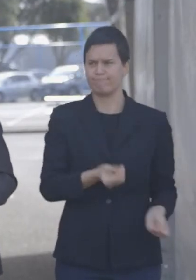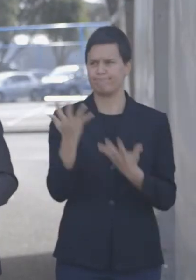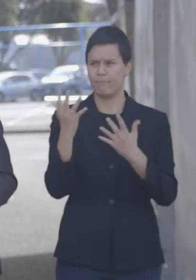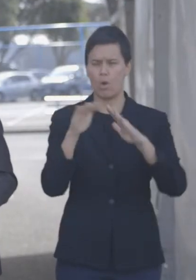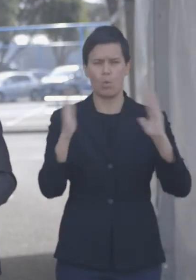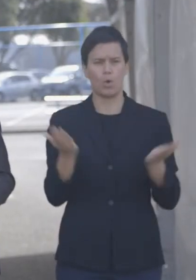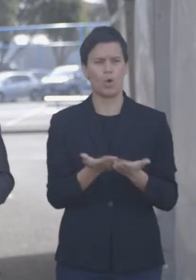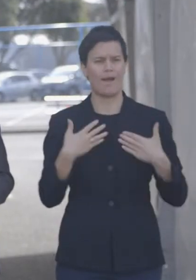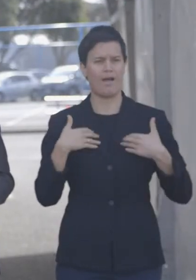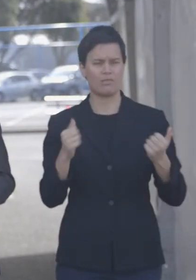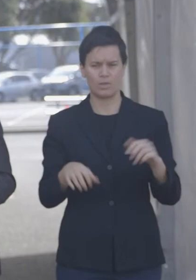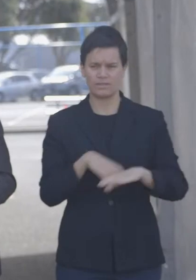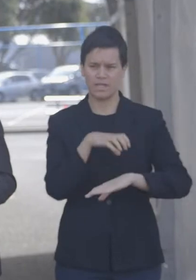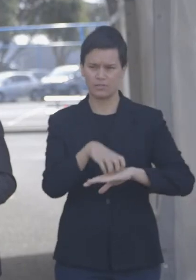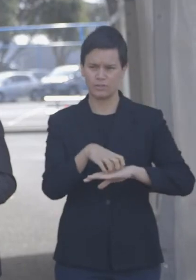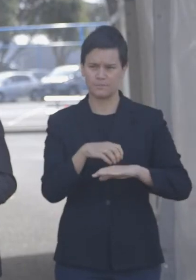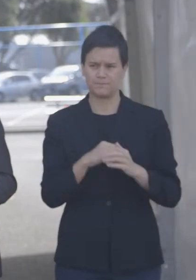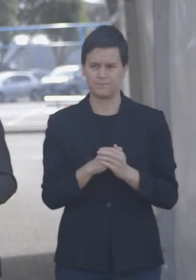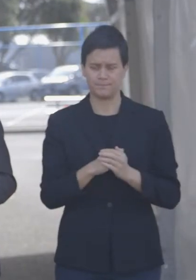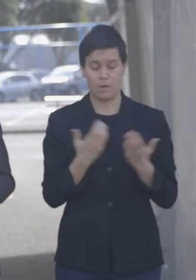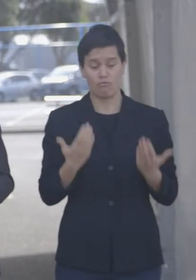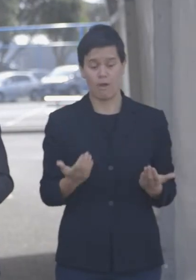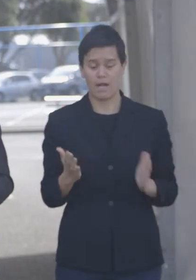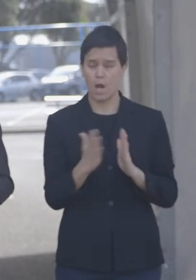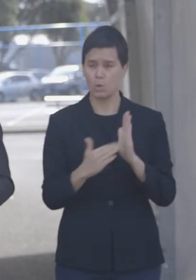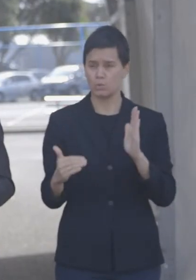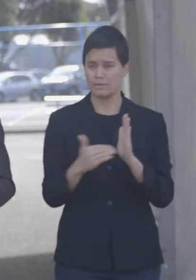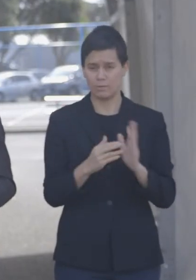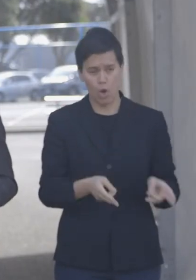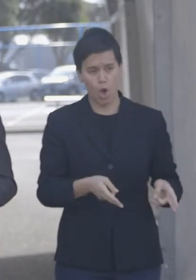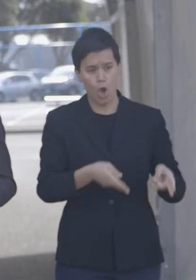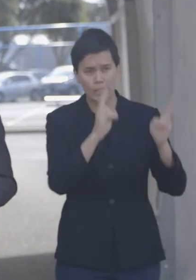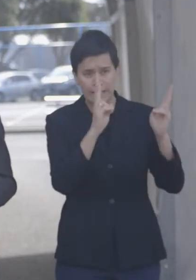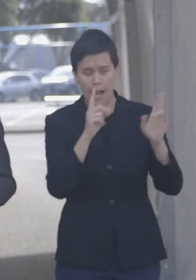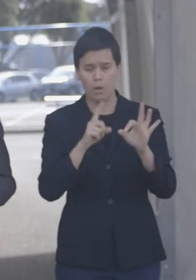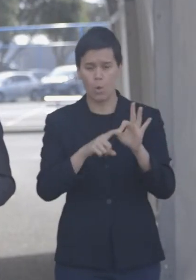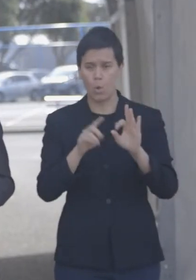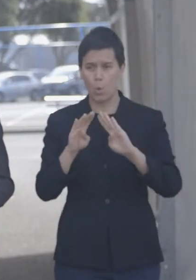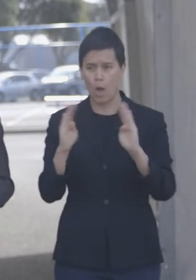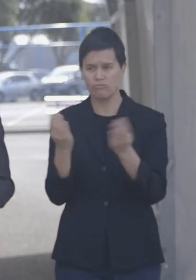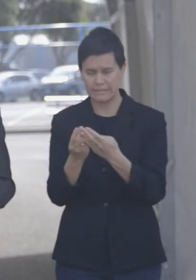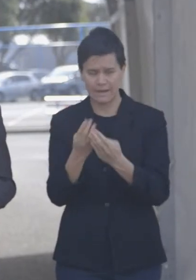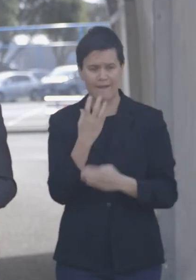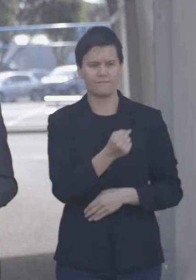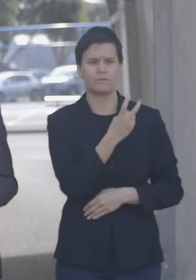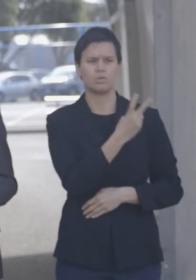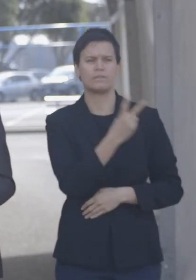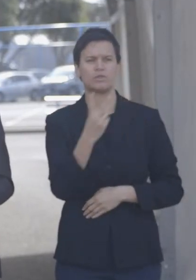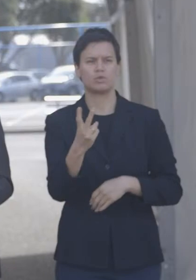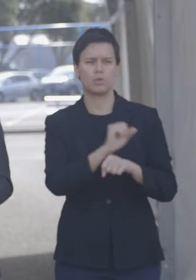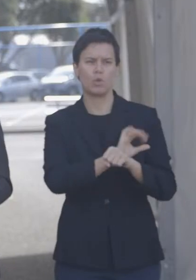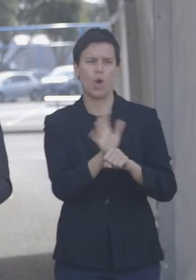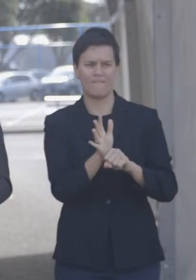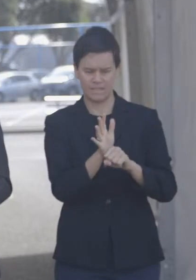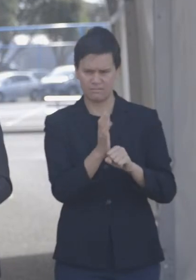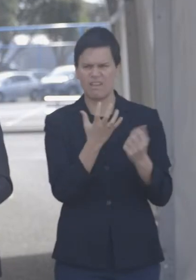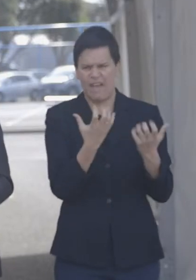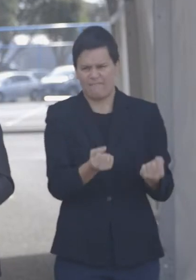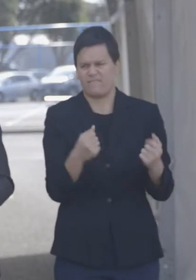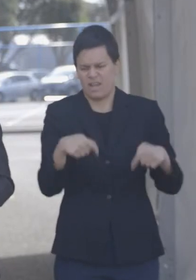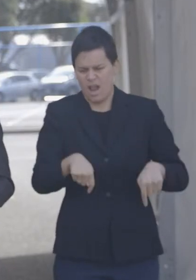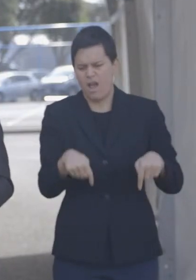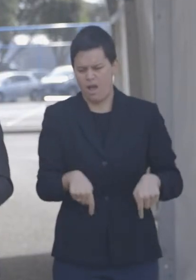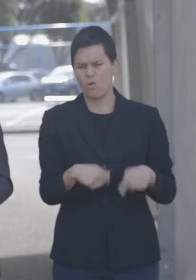number. And we have 22 active cases in New Zealand at the moment. They are all in managed isolation or quarantine